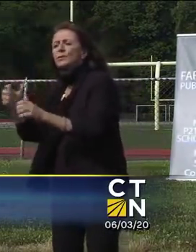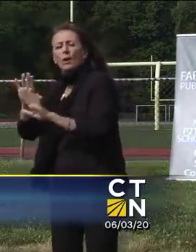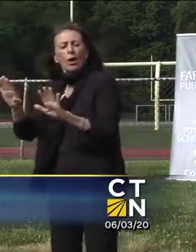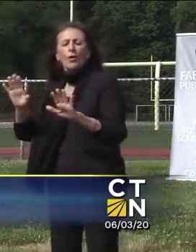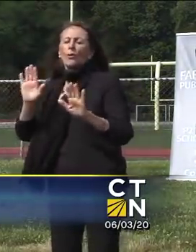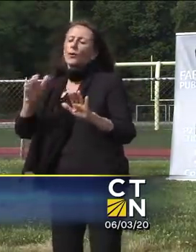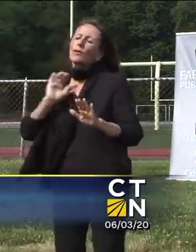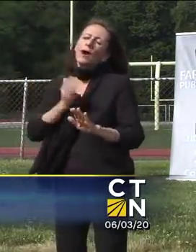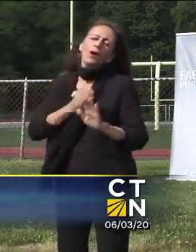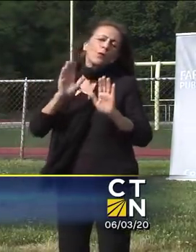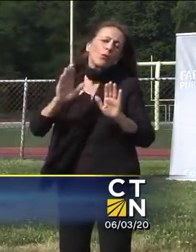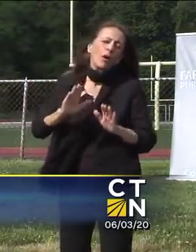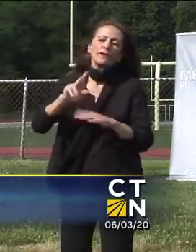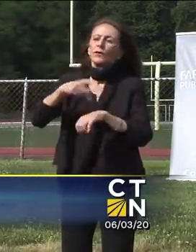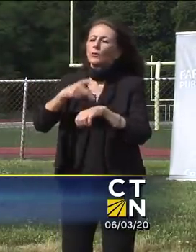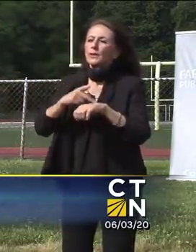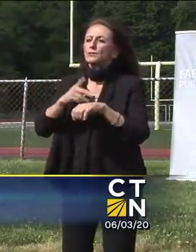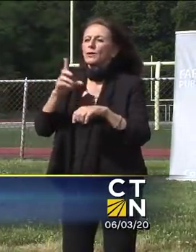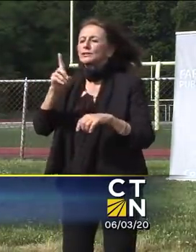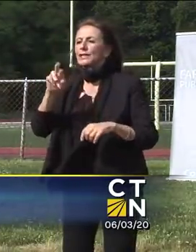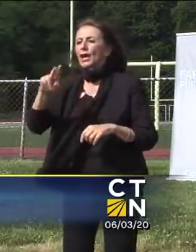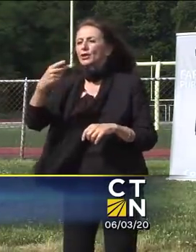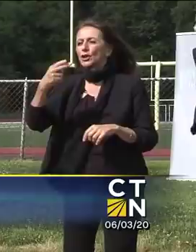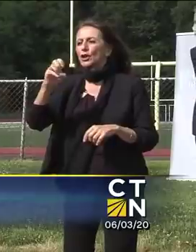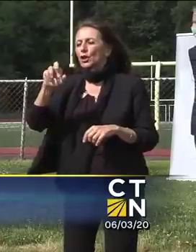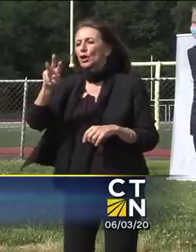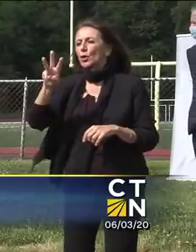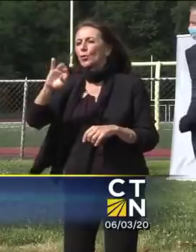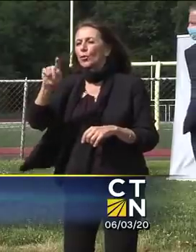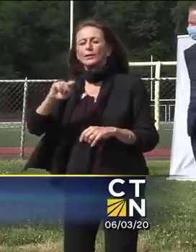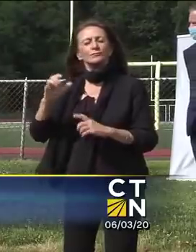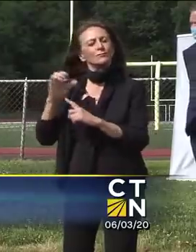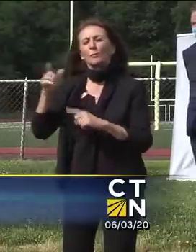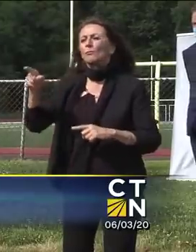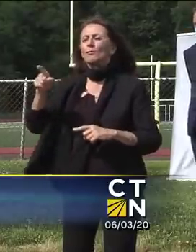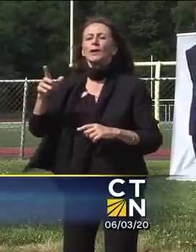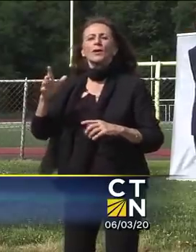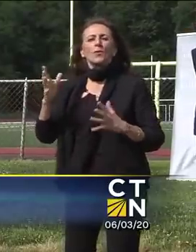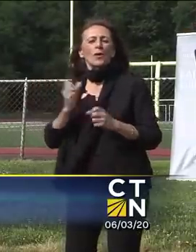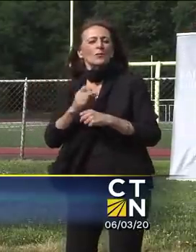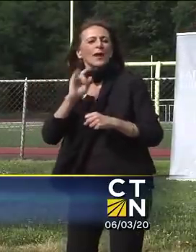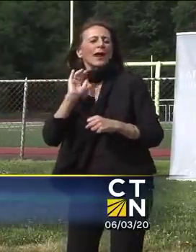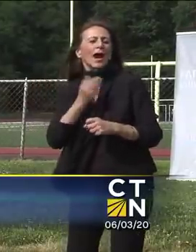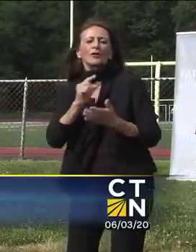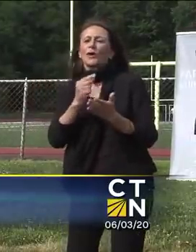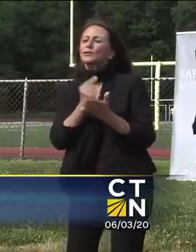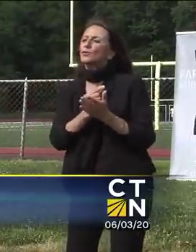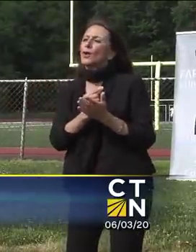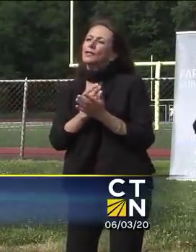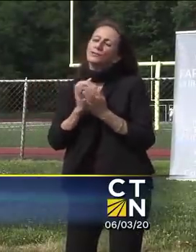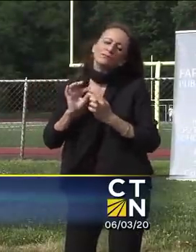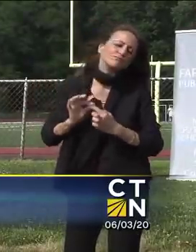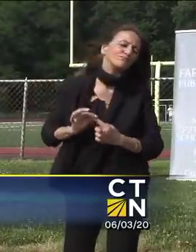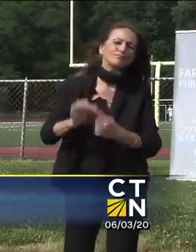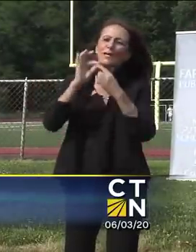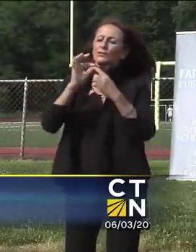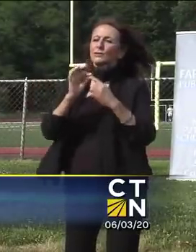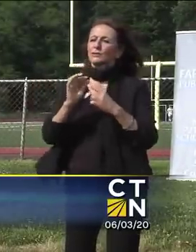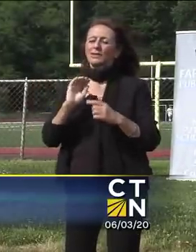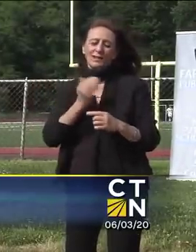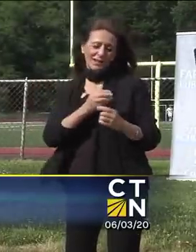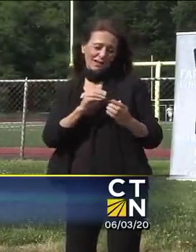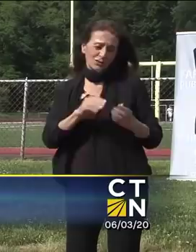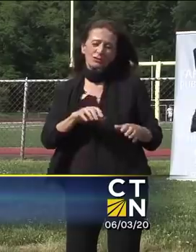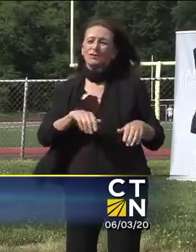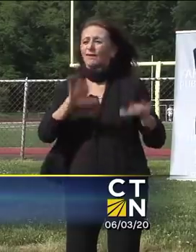principal, Dr. Hurwitz, all working together to make this graduation very special. Our students have sacrificed a